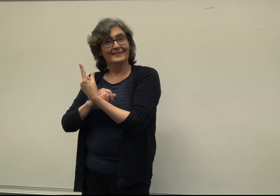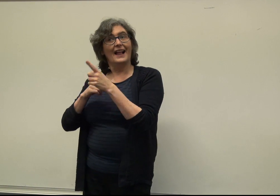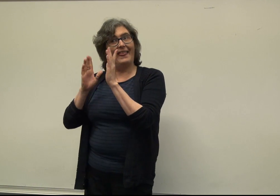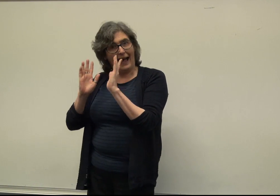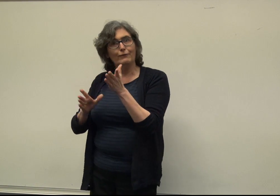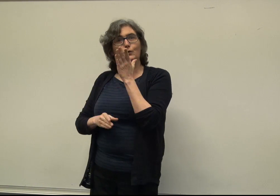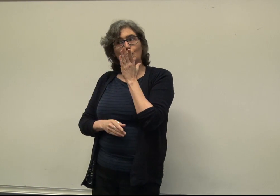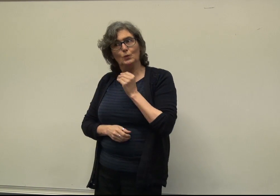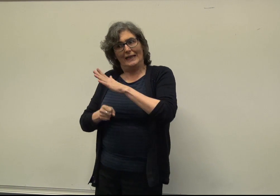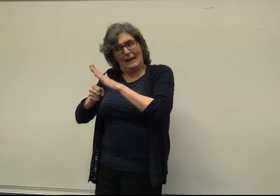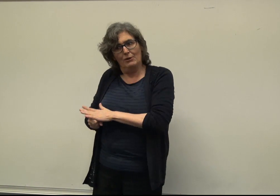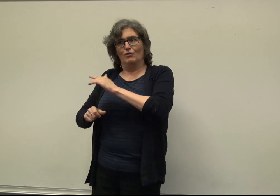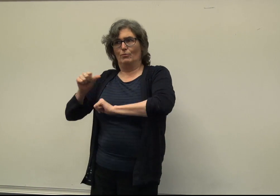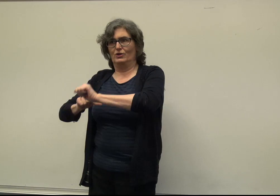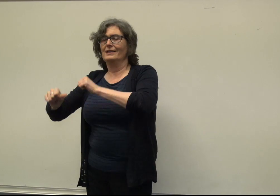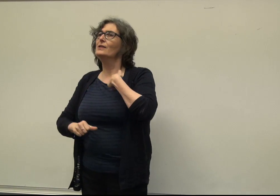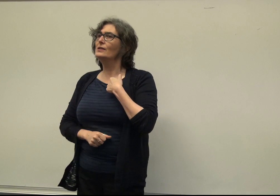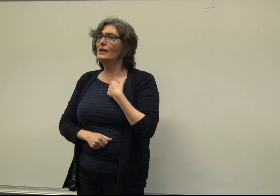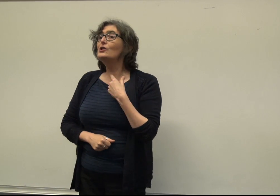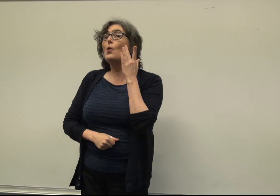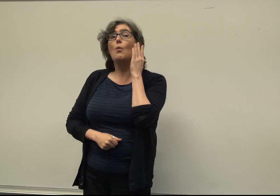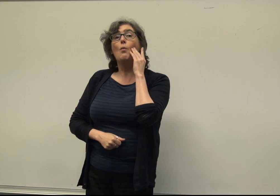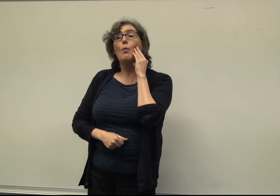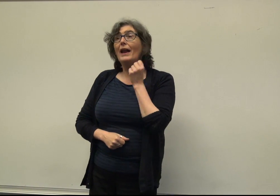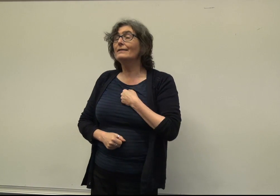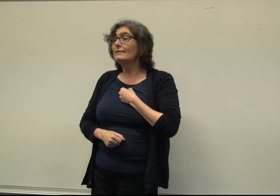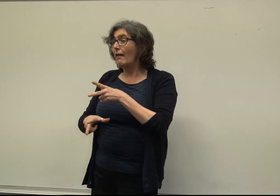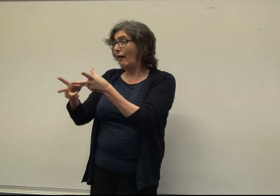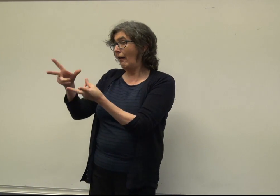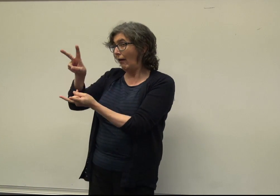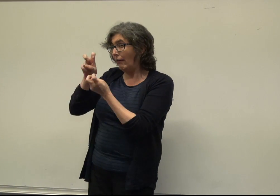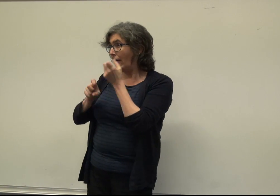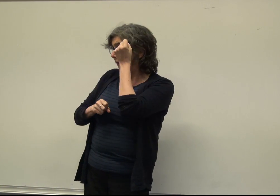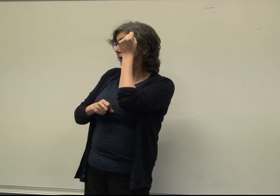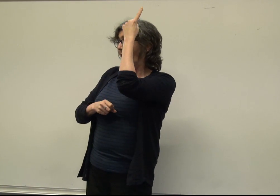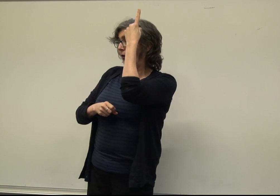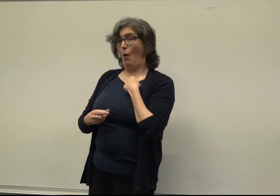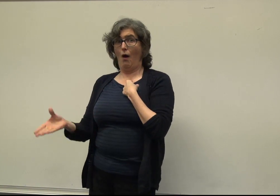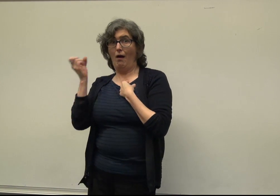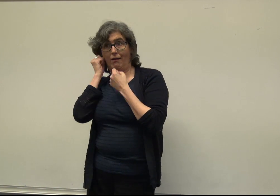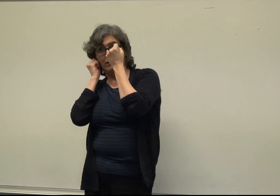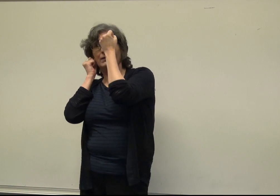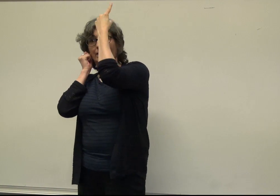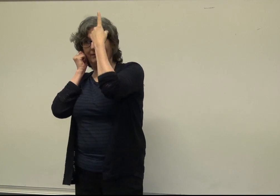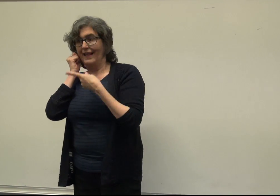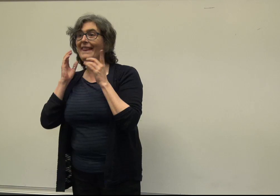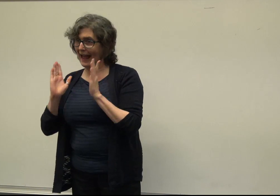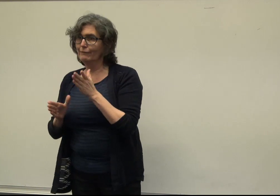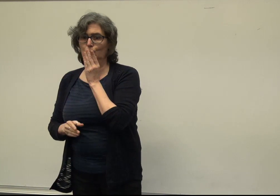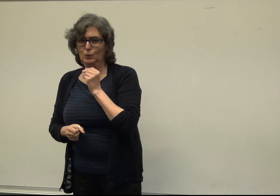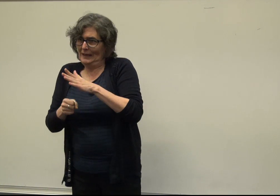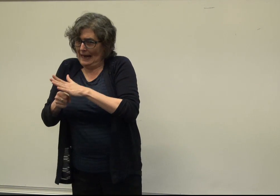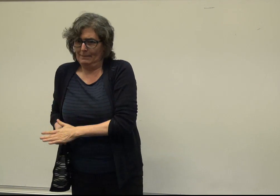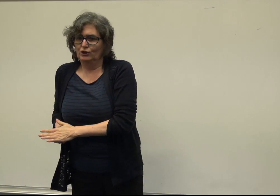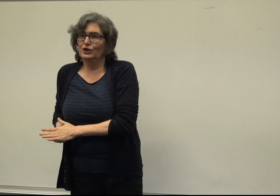in comprehension, perhaps not in production, but in comprehension, possibly not to the same extent. So it may